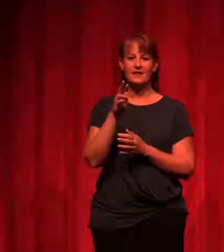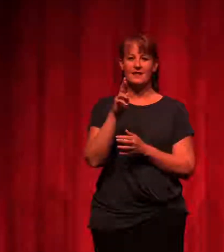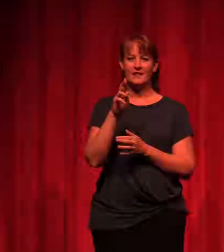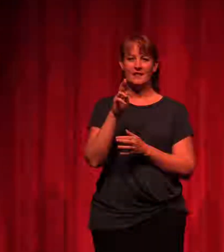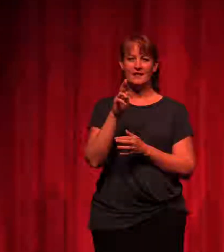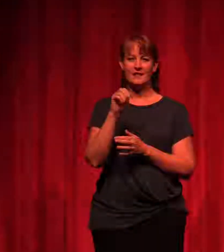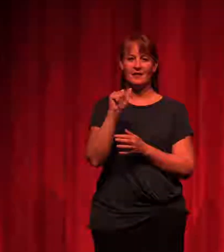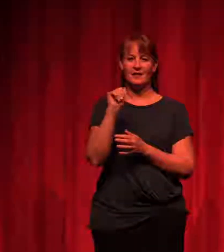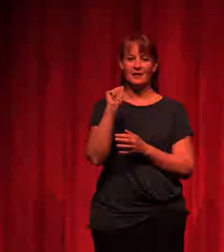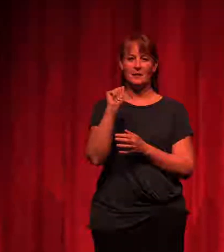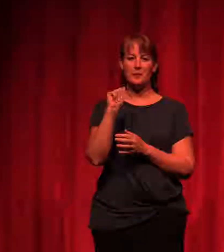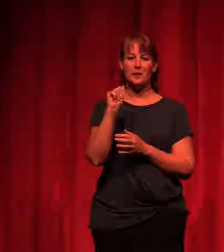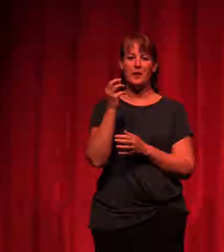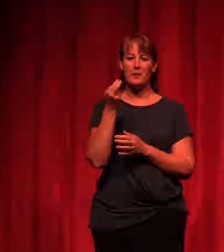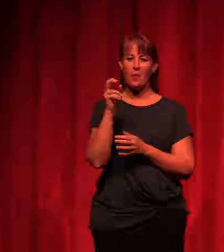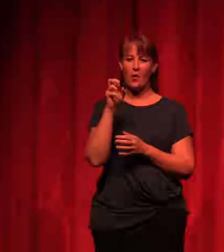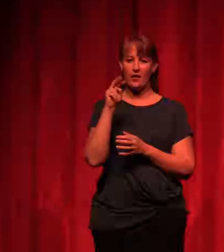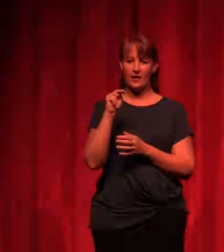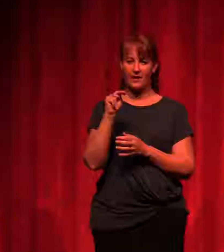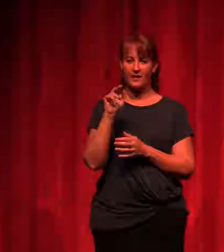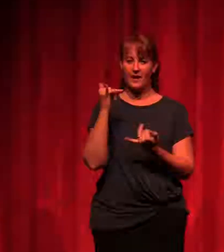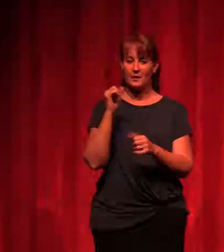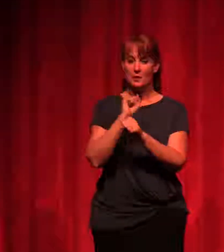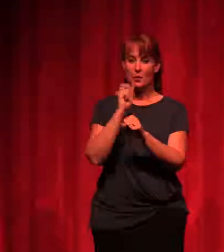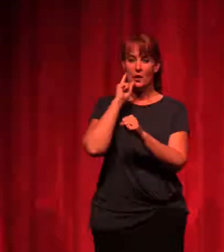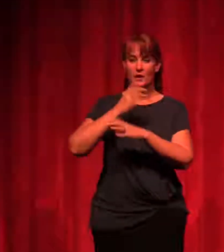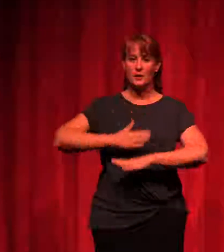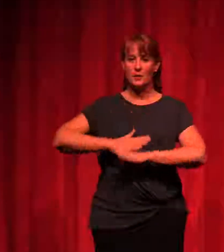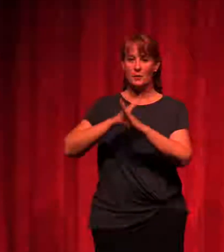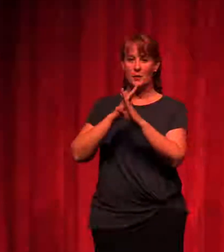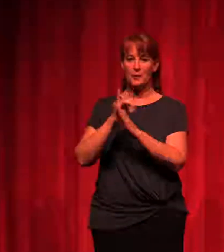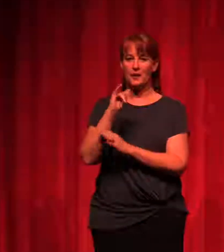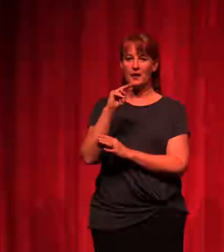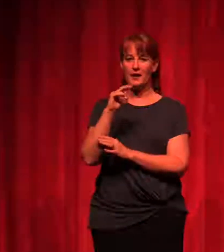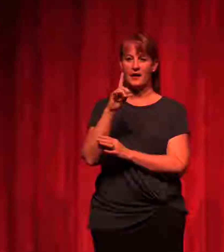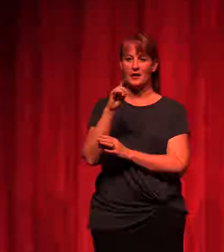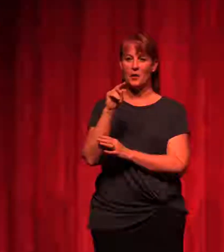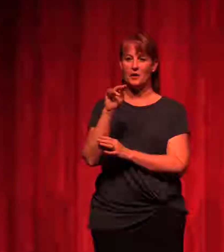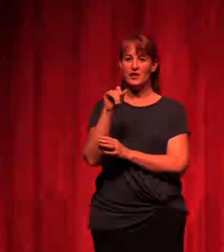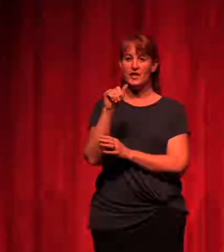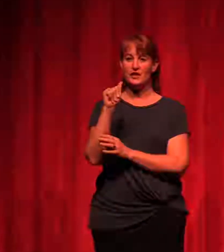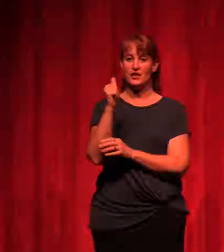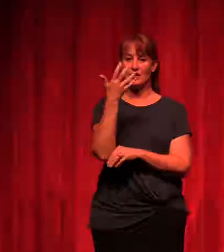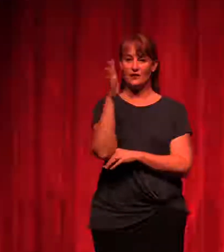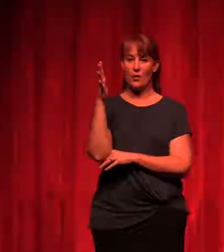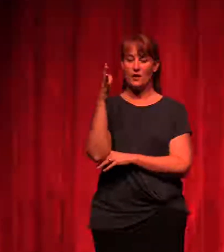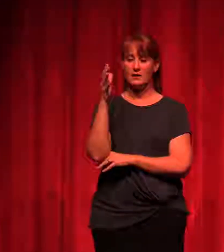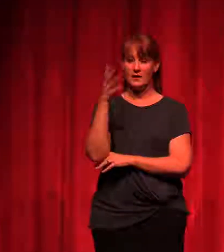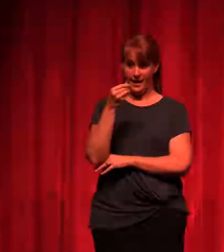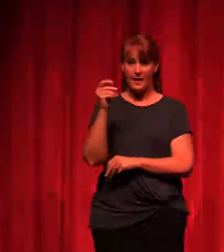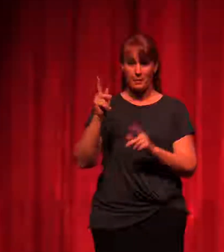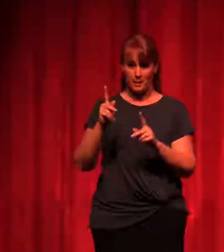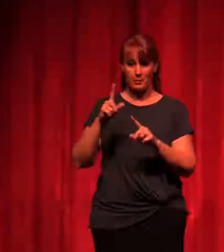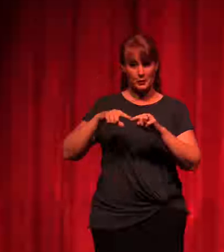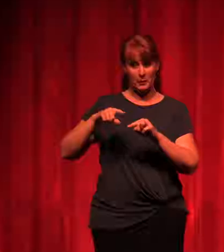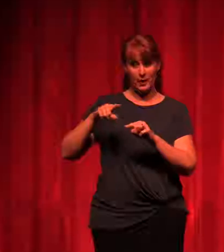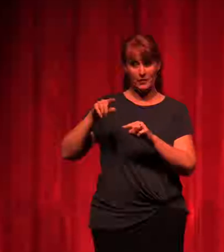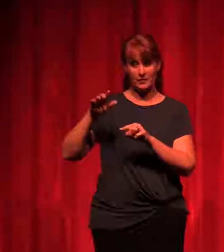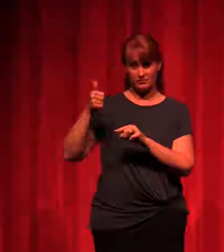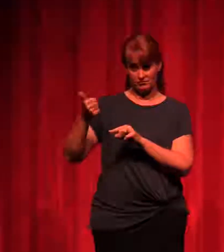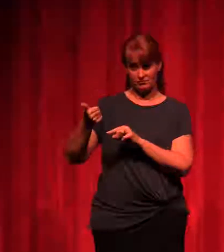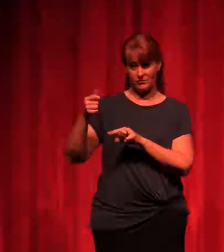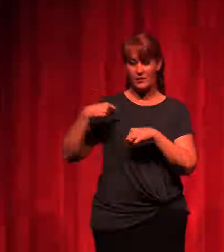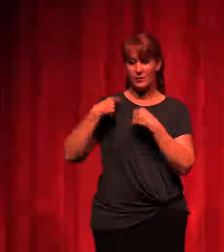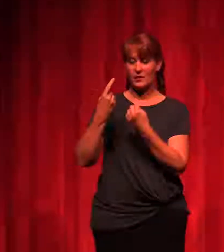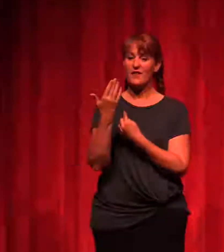Brihannala Morgan has been working to protect Indonesia's tropical forests and the people who depend on them for over 15